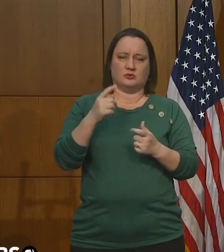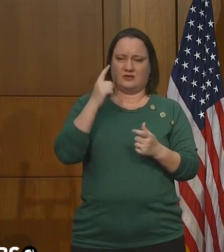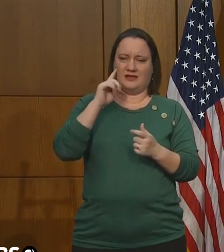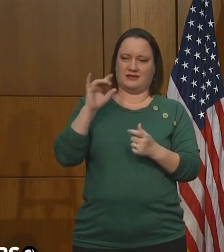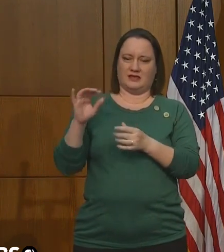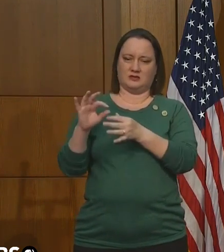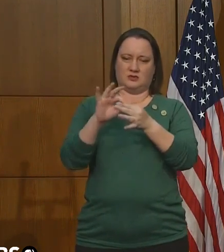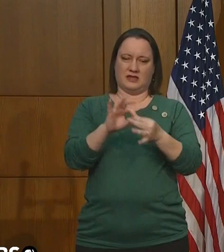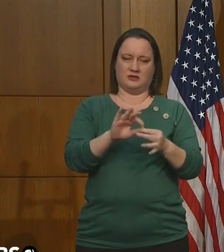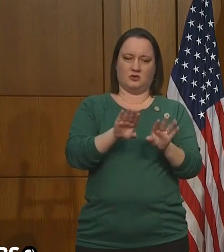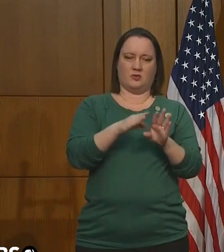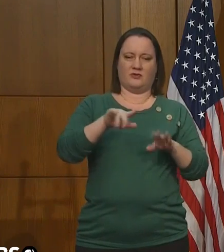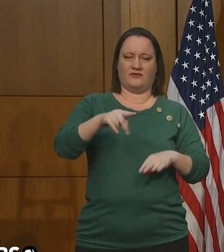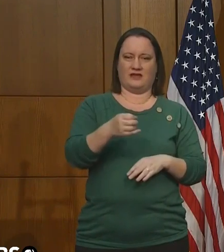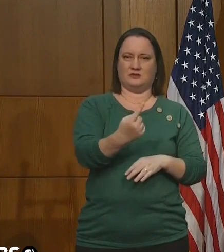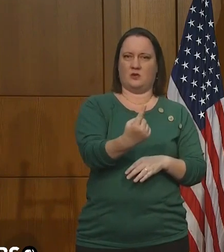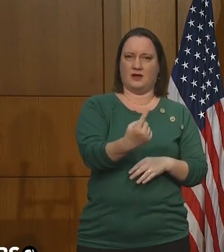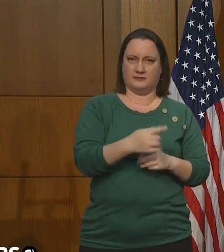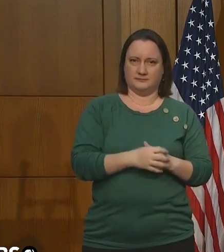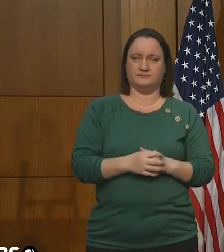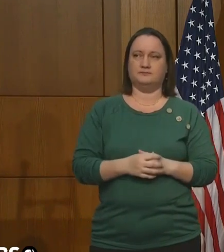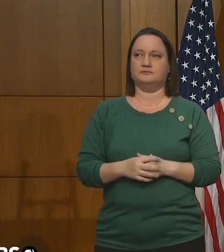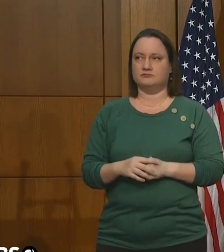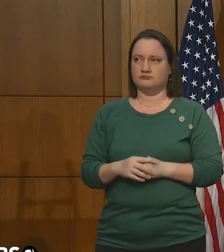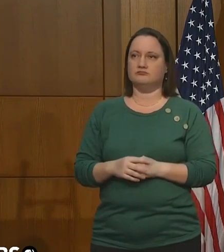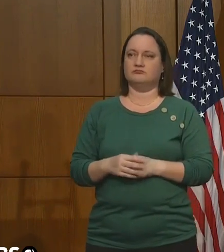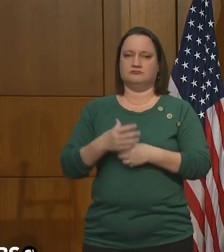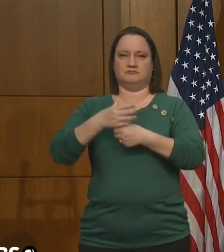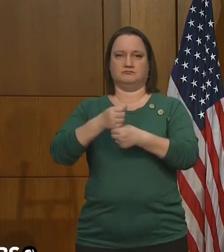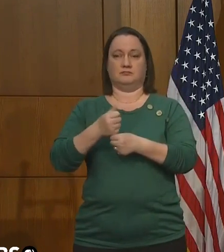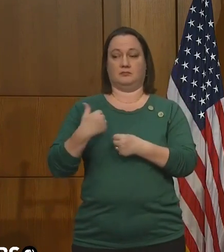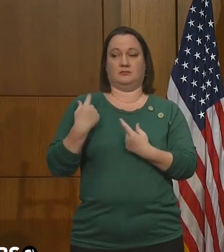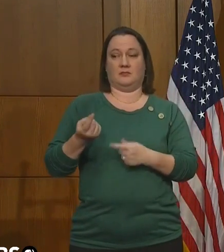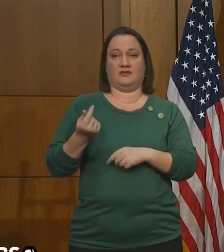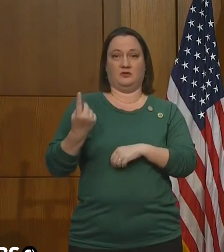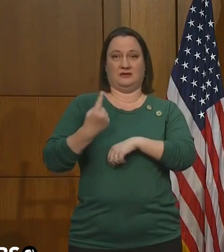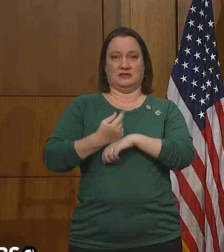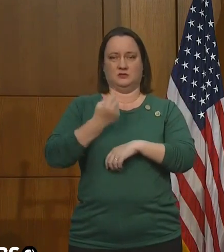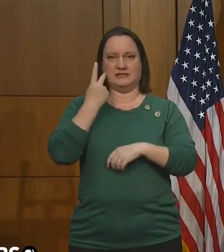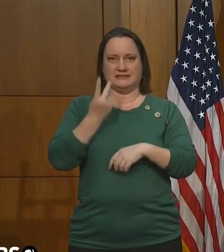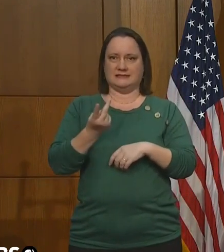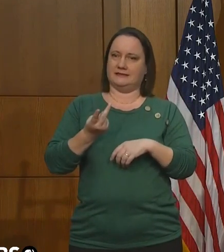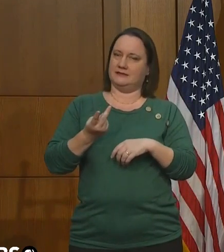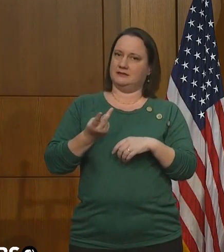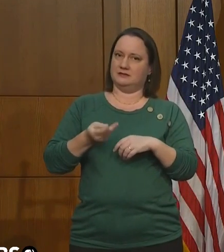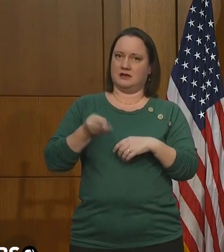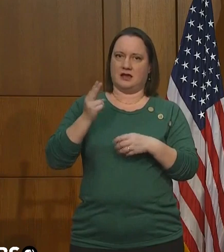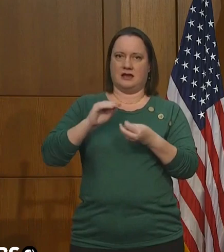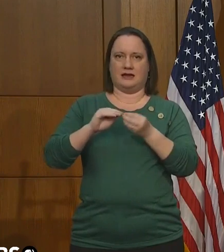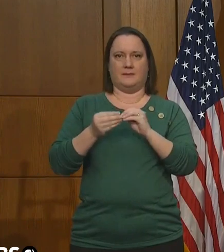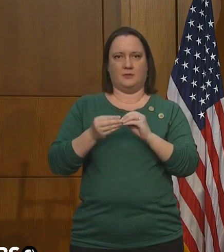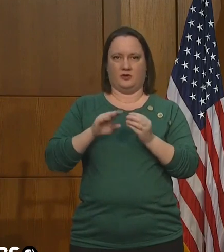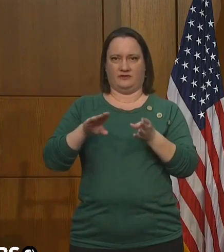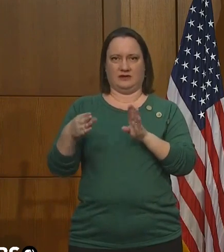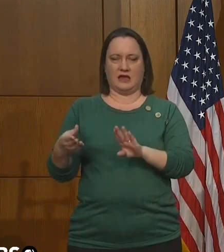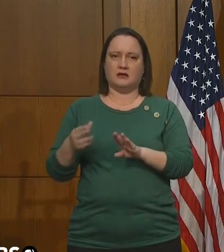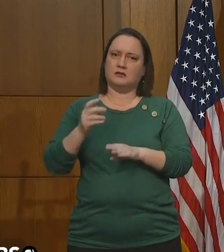that, is that the last couple of days we have seen a large number of deaths, and certainly every death is one too